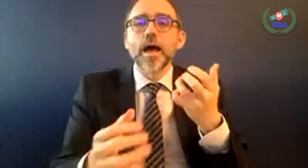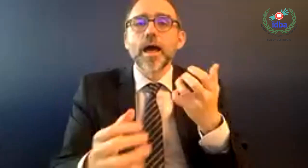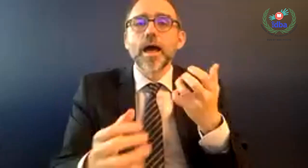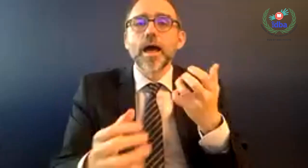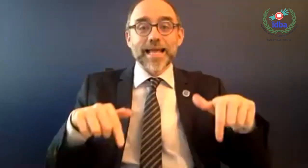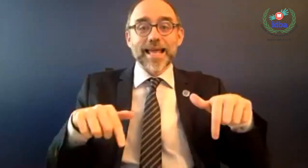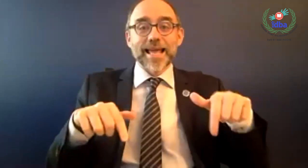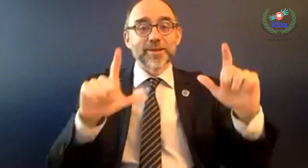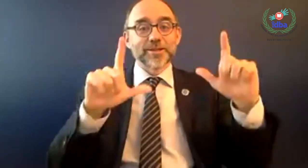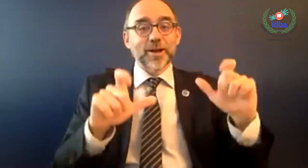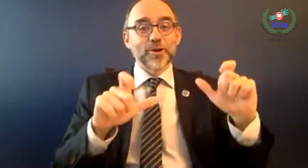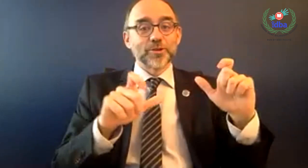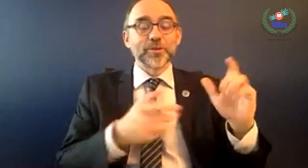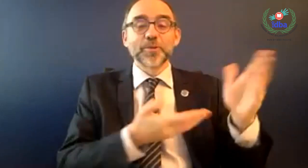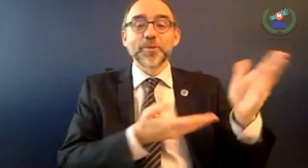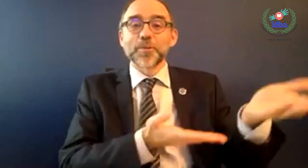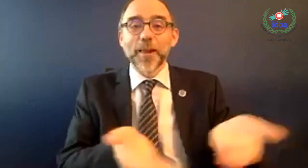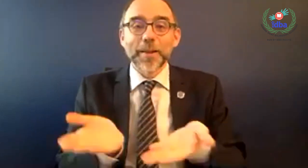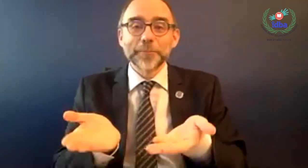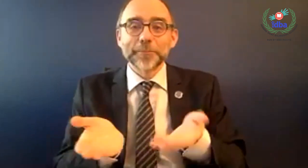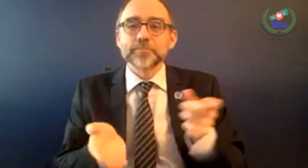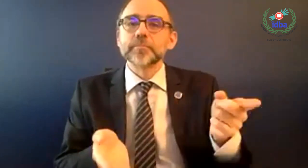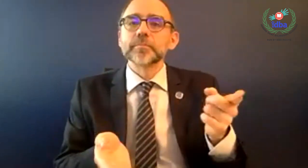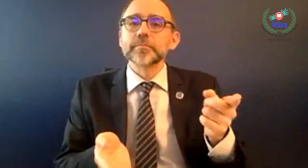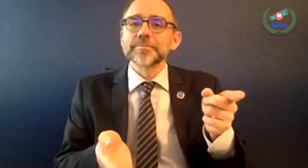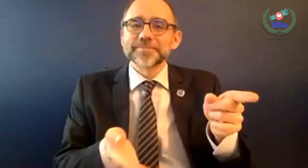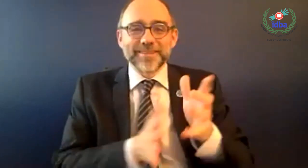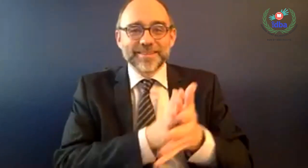help them grow at par as the hearing community. So today when we started,